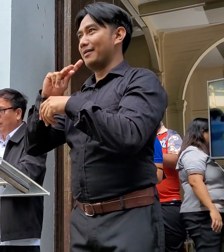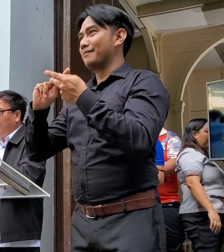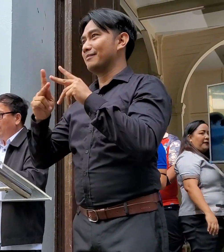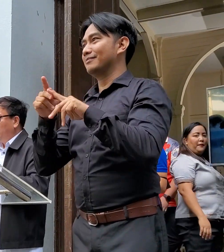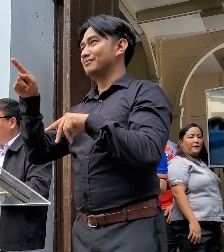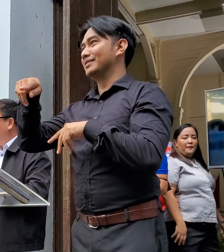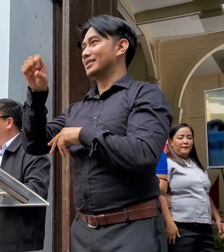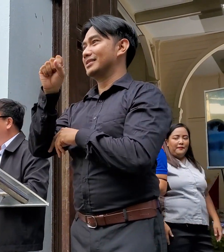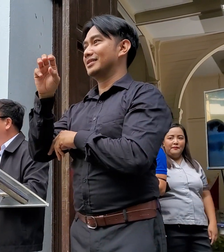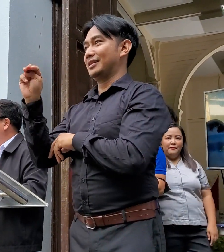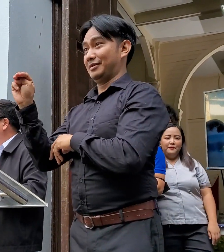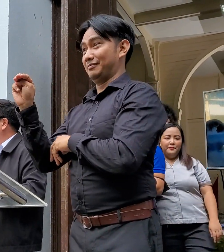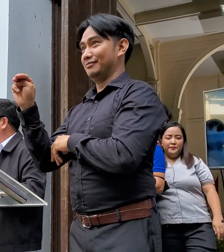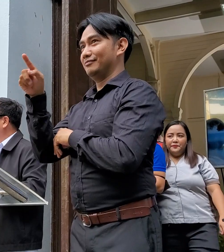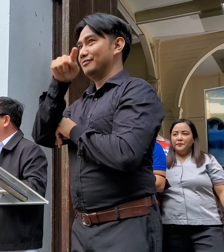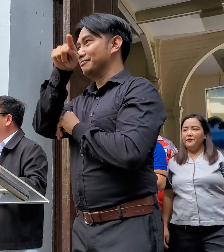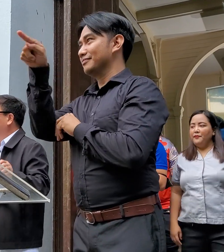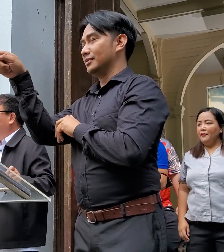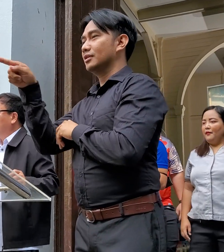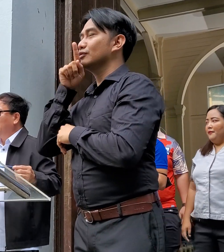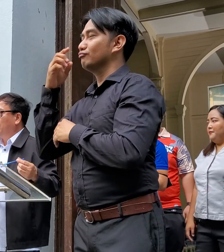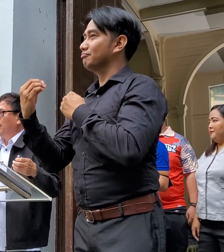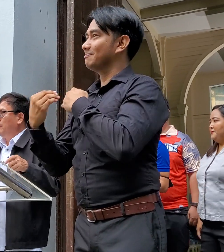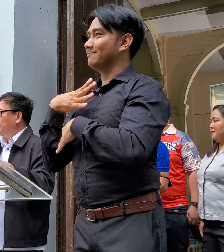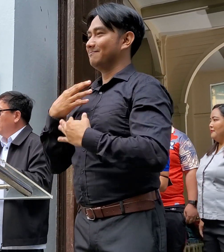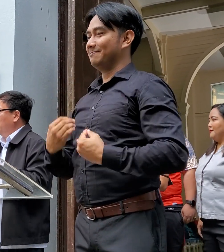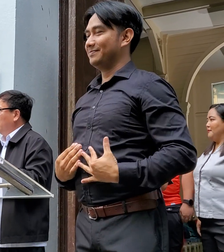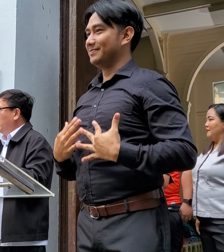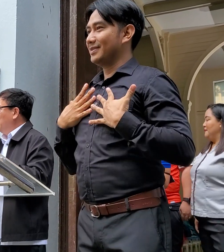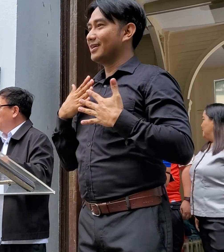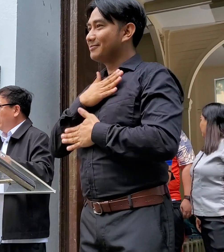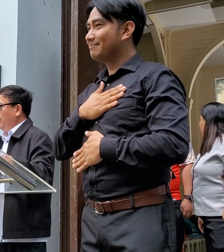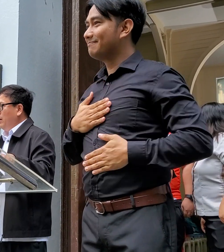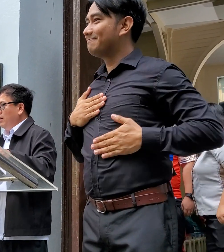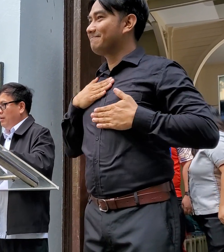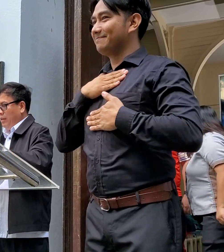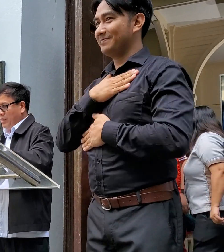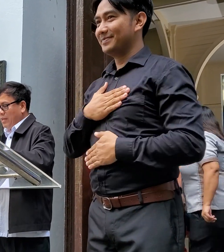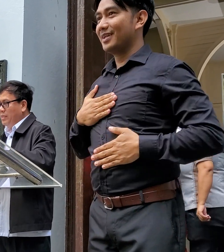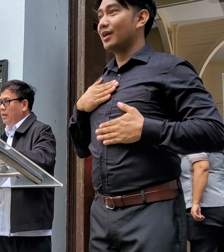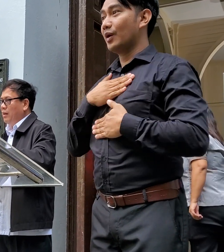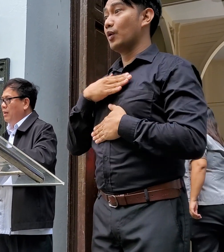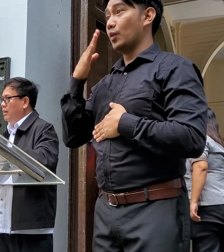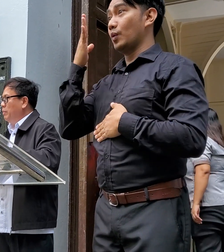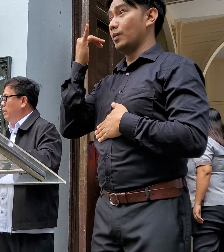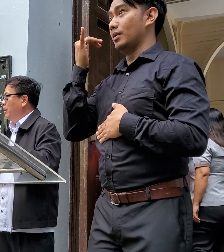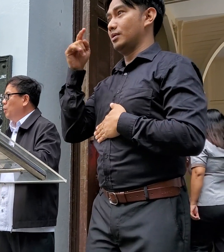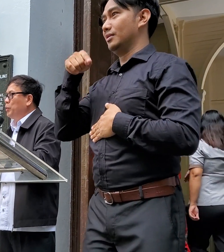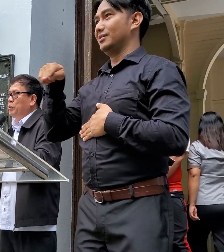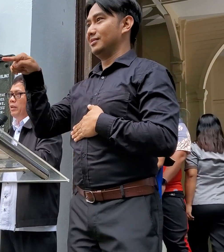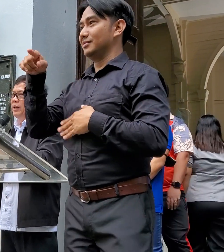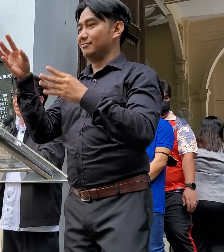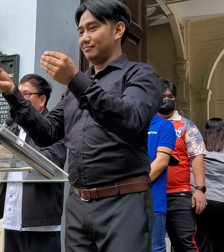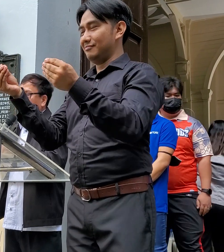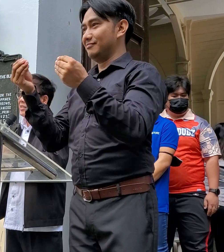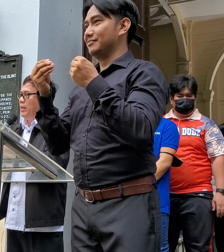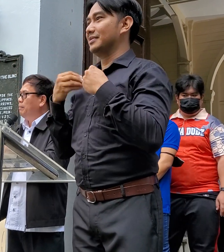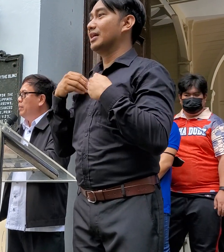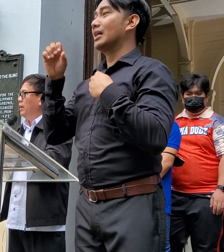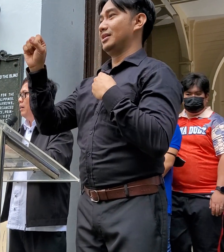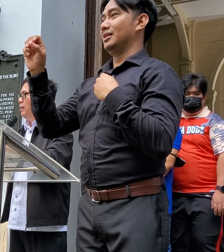At tayo po ay natutuwa at tayo ay isa sa nabigyan ng oportunidad